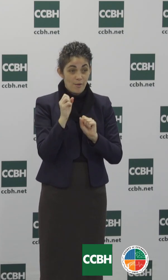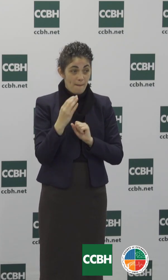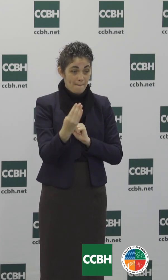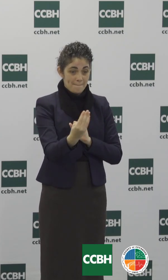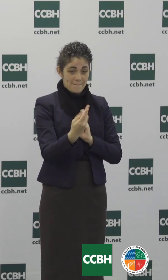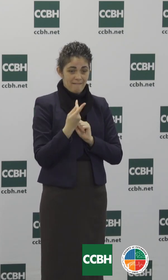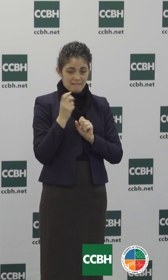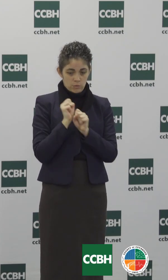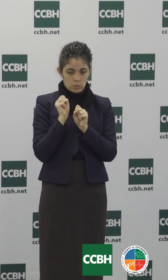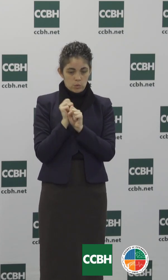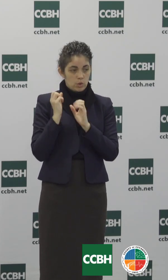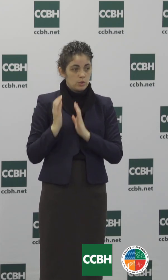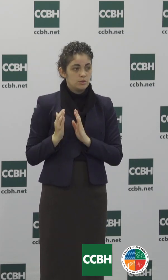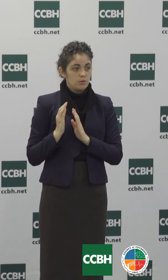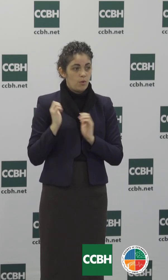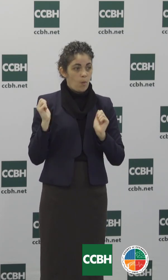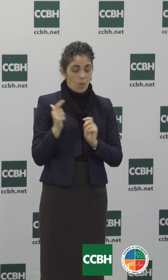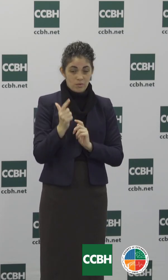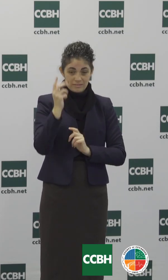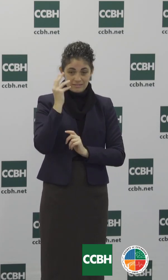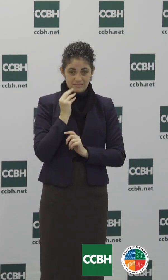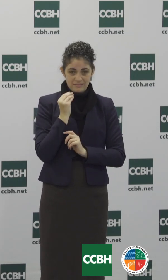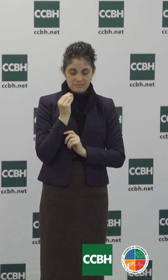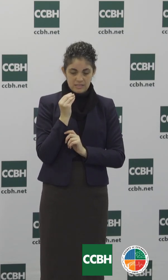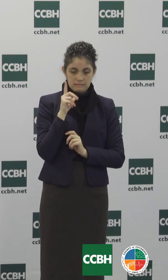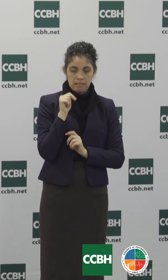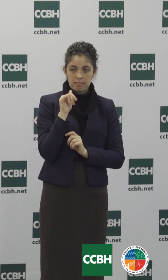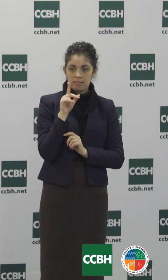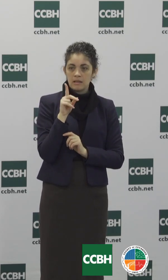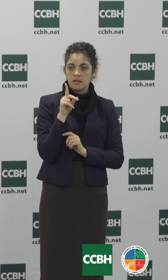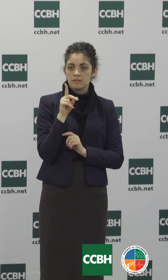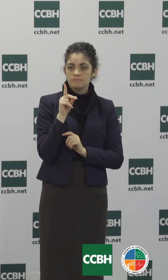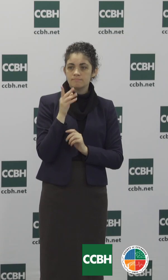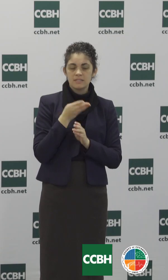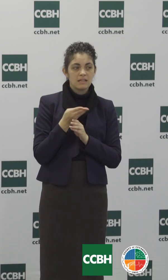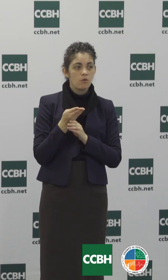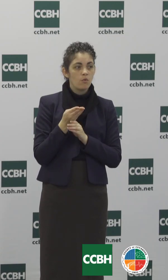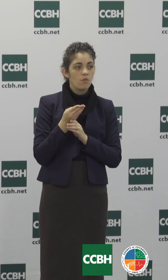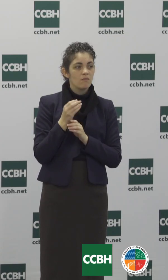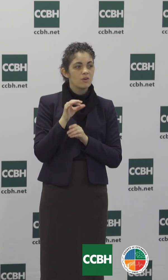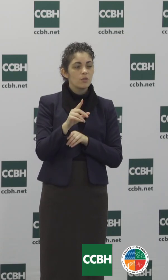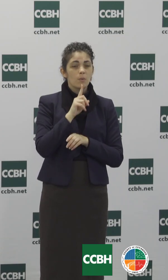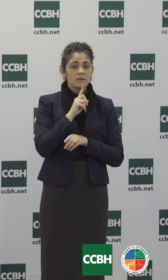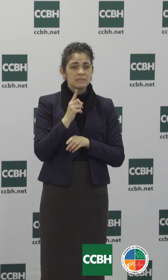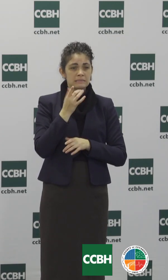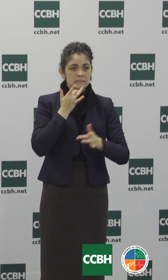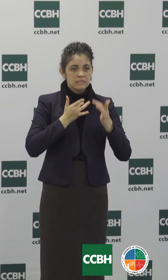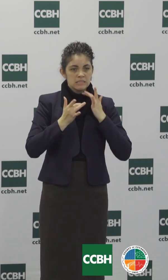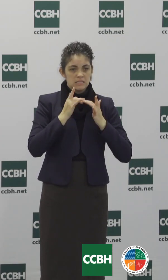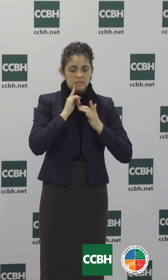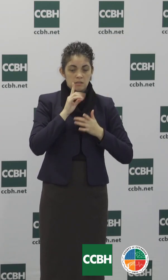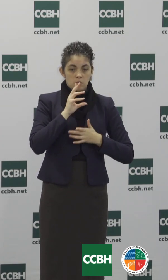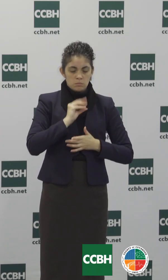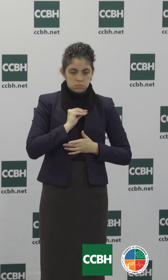the employees that they have had to lay off. Those employees are suffering